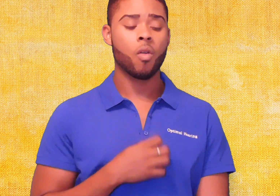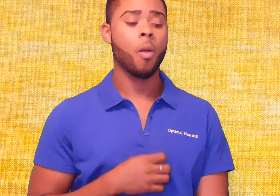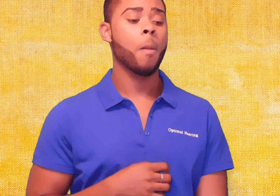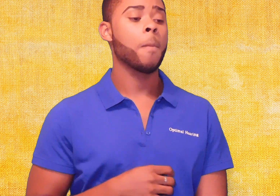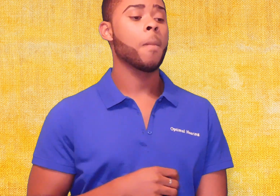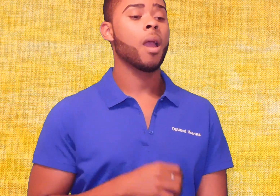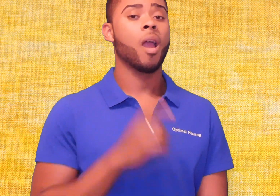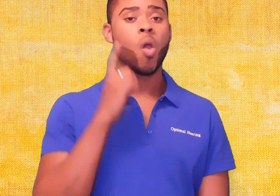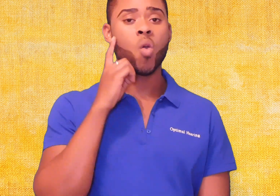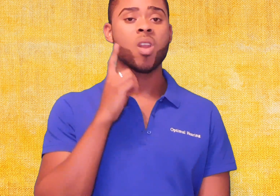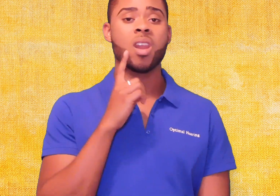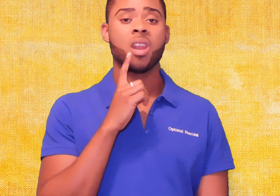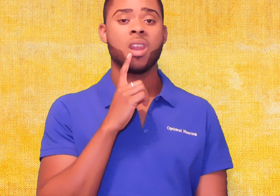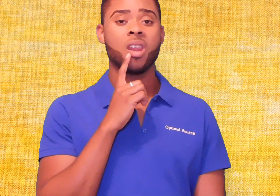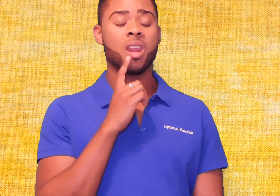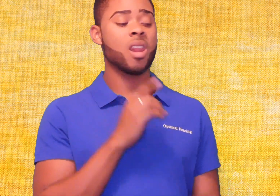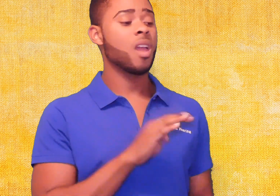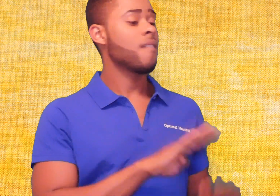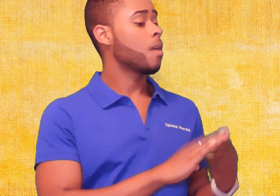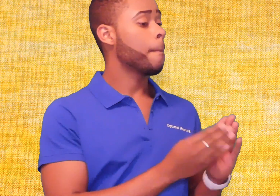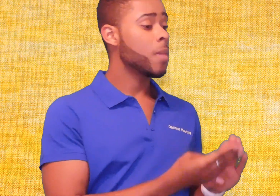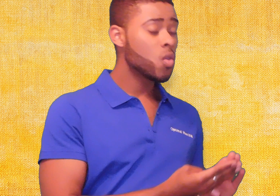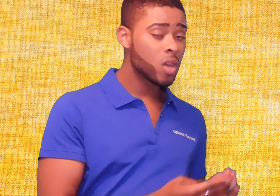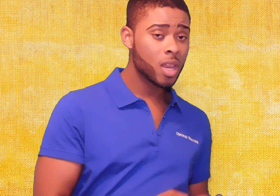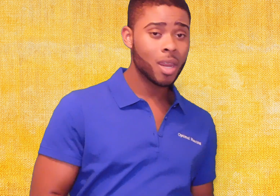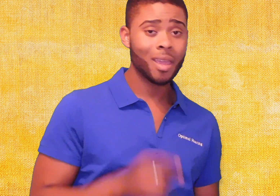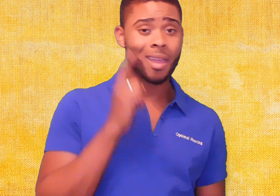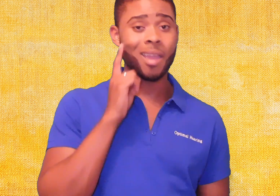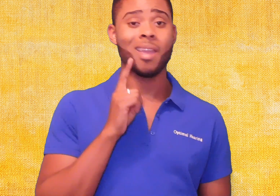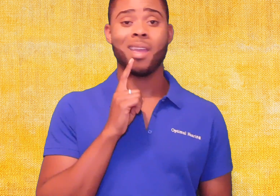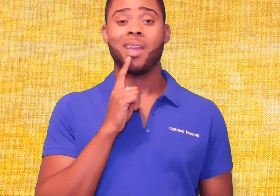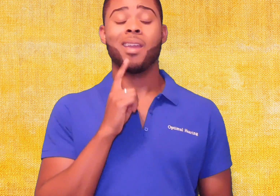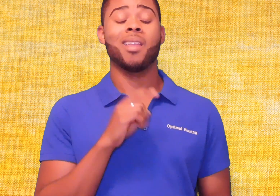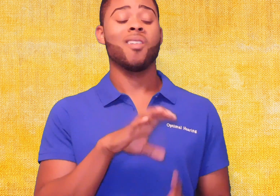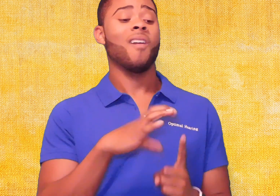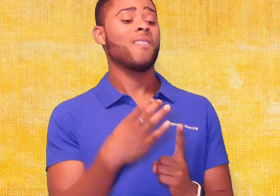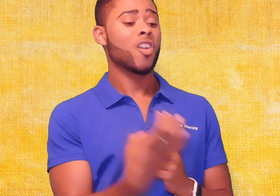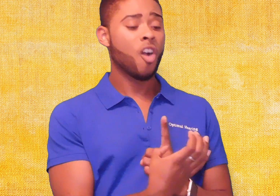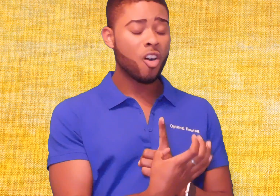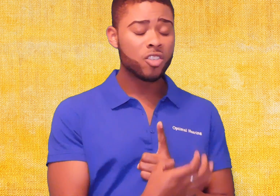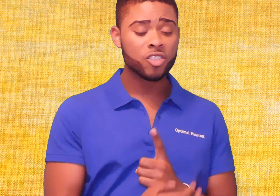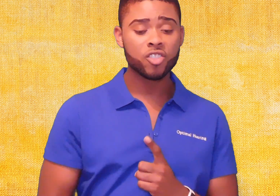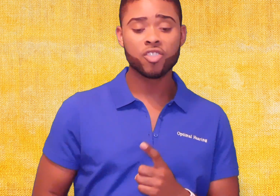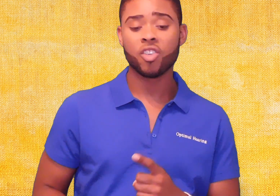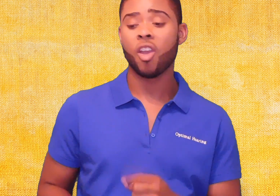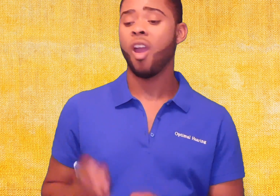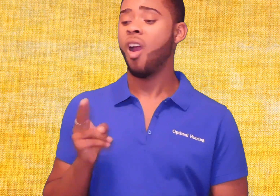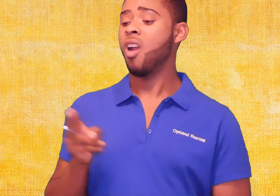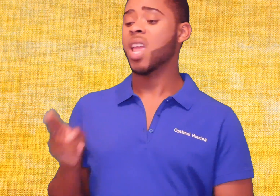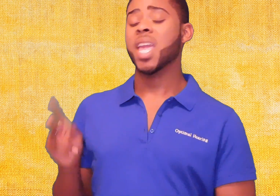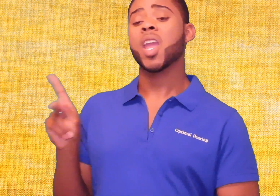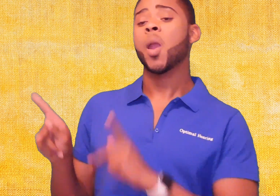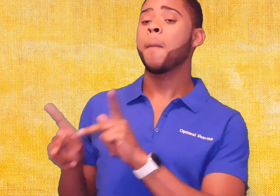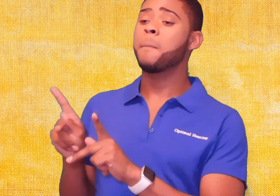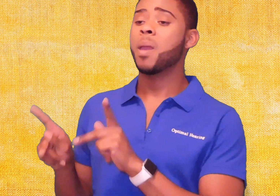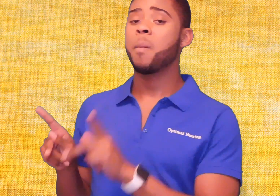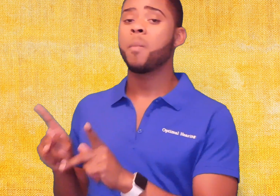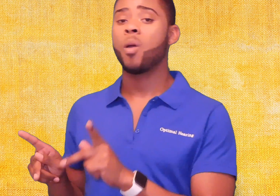passionate about the deaf community, deaf culture, and hard of hearing people